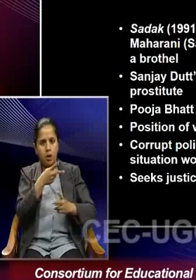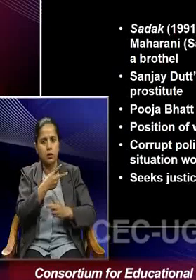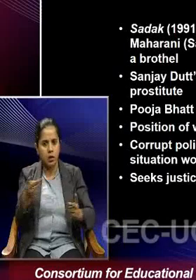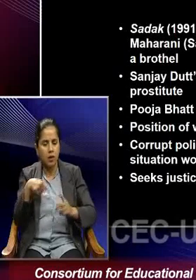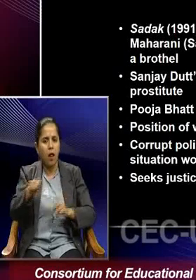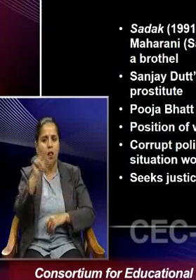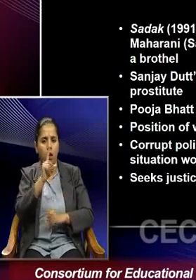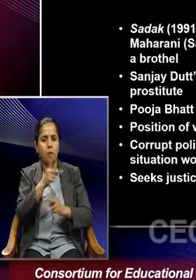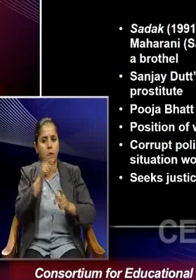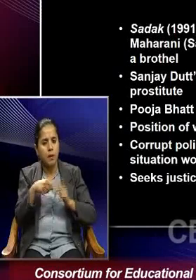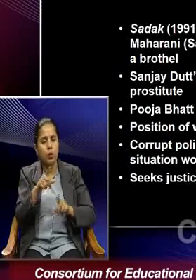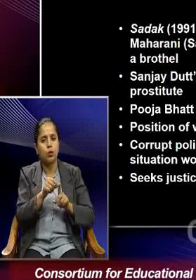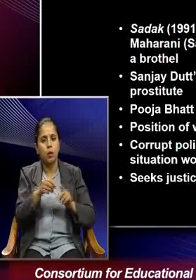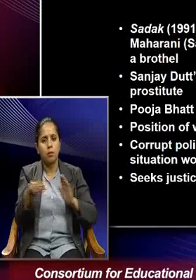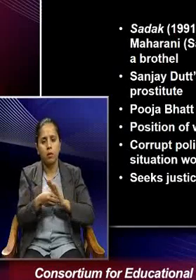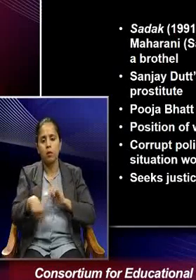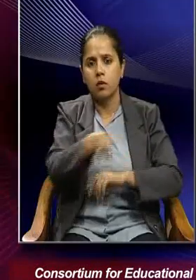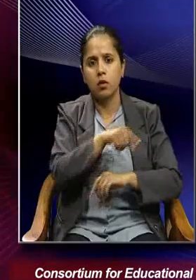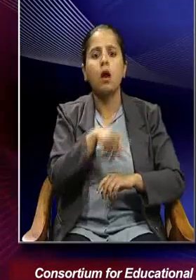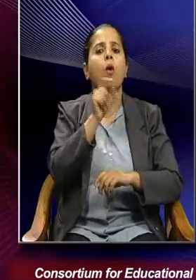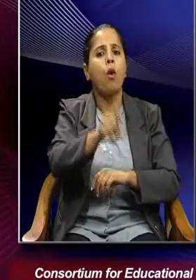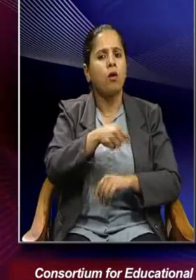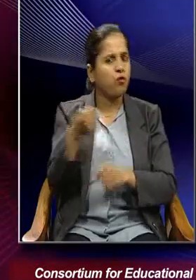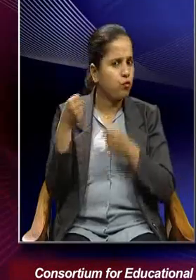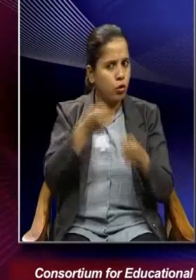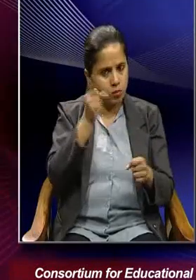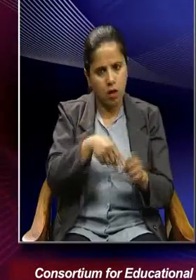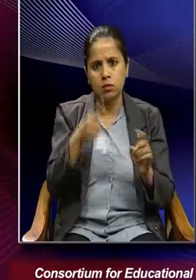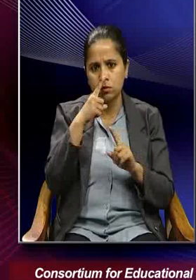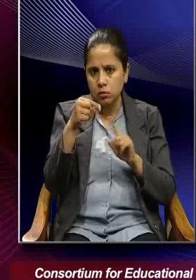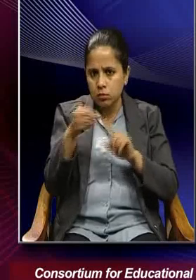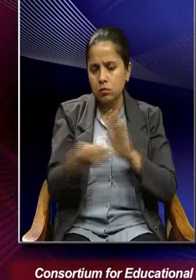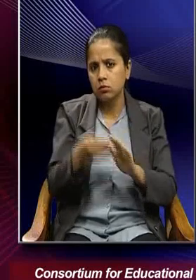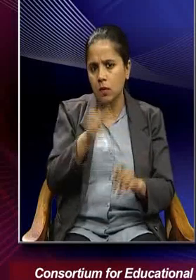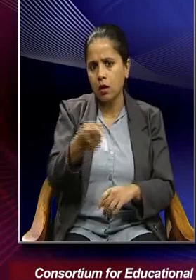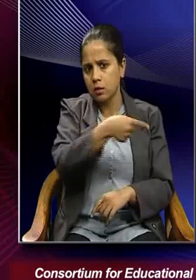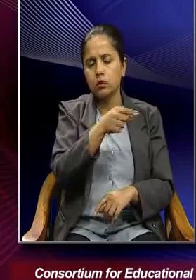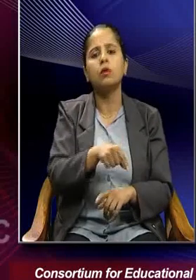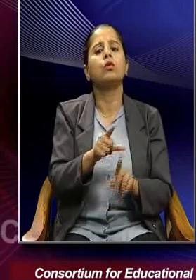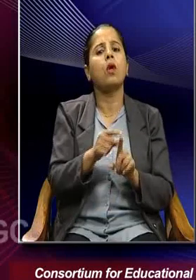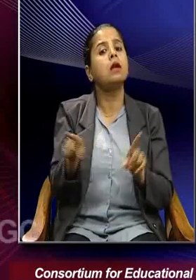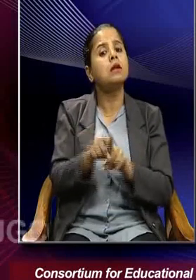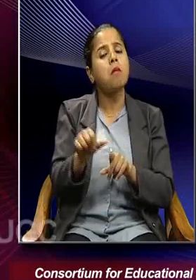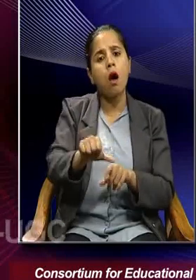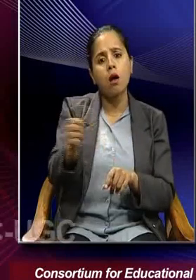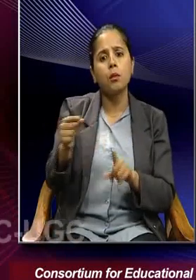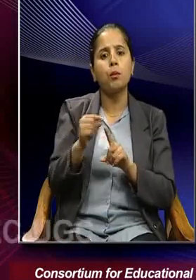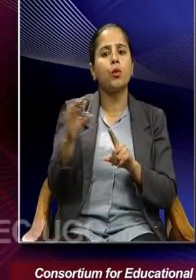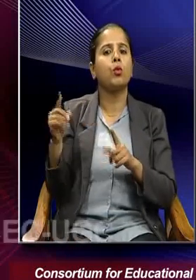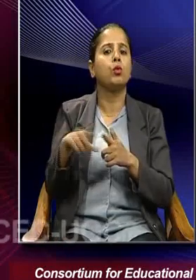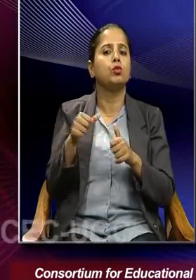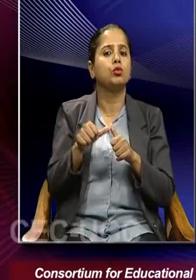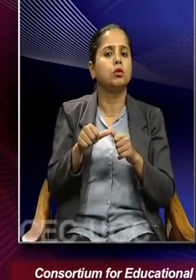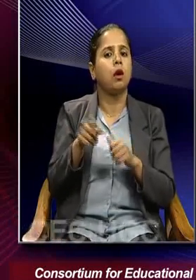Dutt's sister forcibly made a prostitute. And the similar situation was also of Pooja Bhatt in this